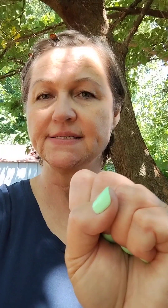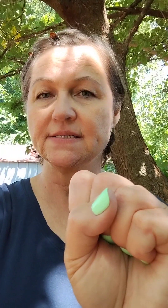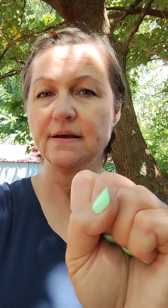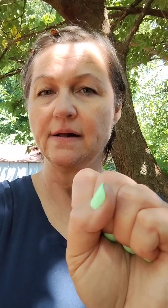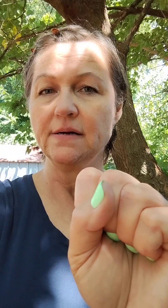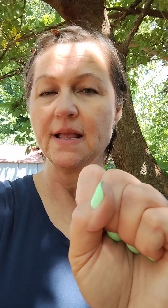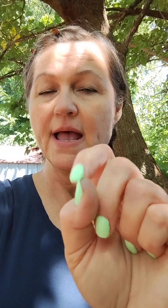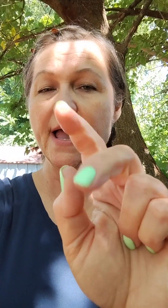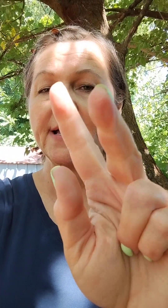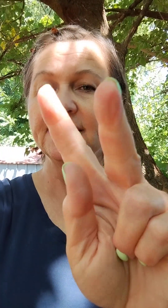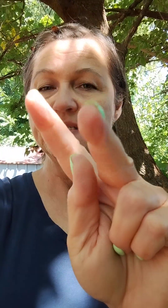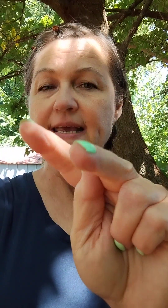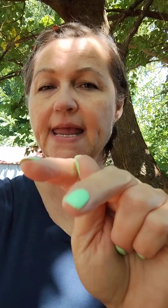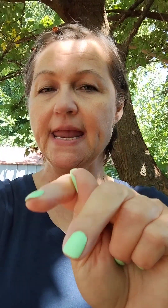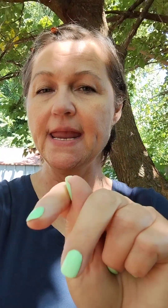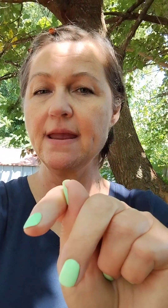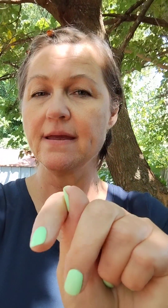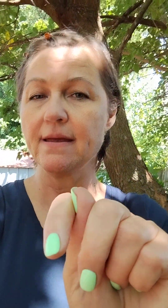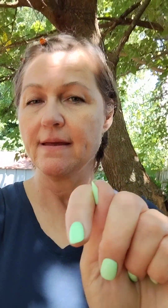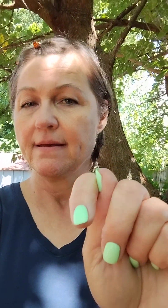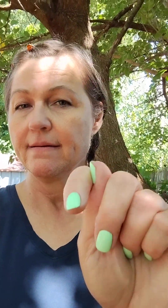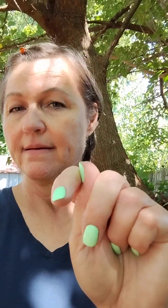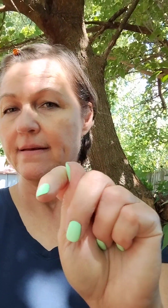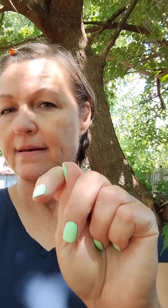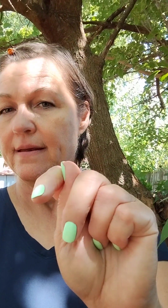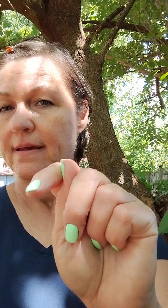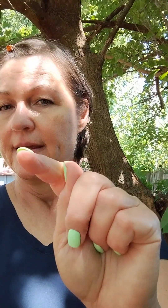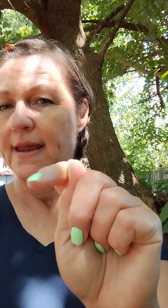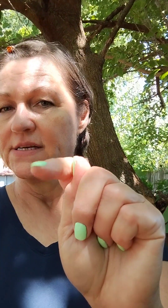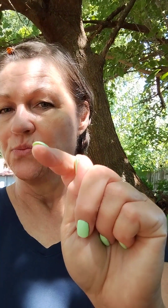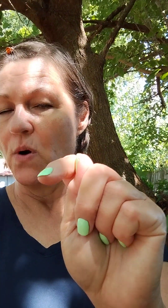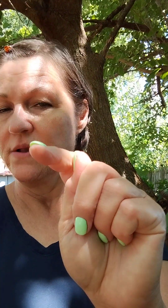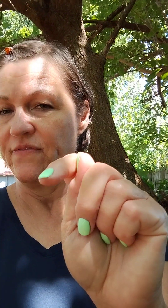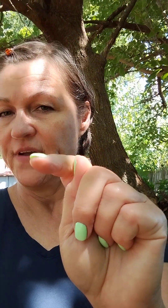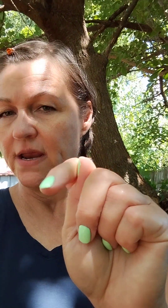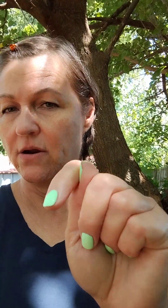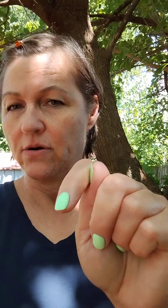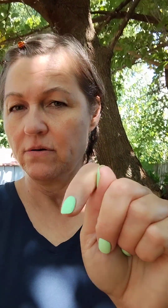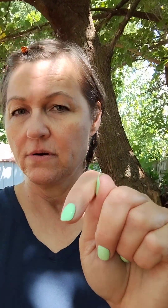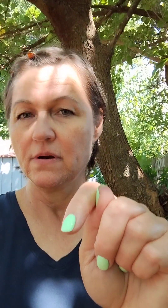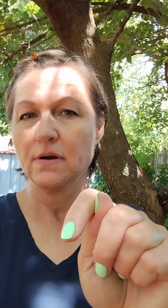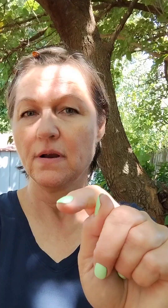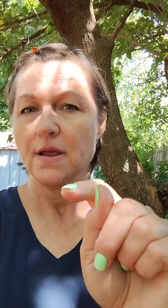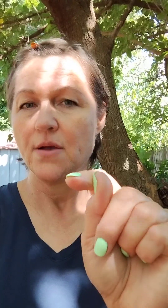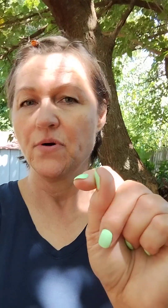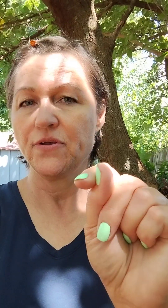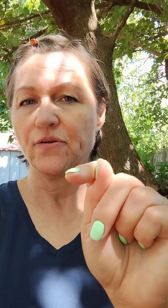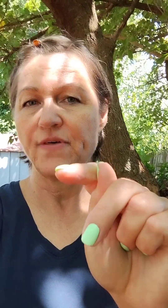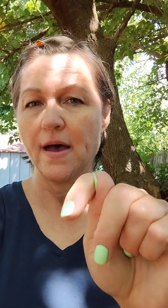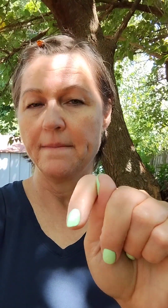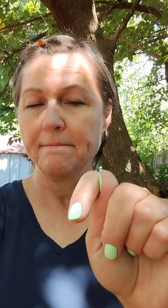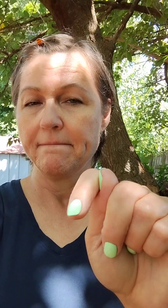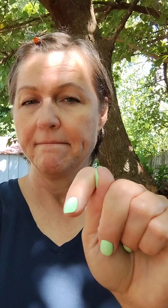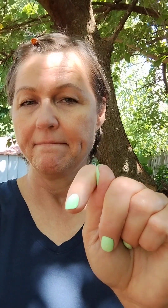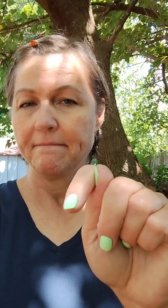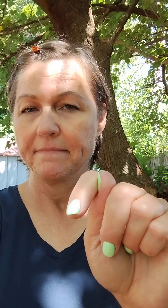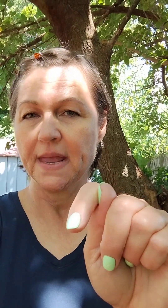S. T is 1 finger with your thumb.